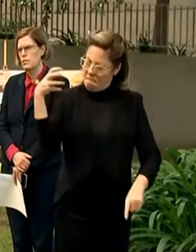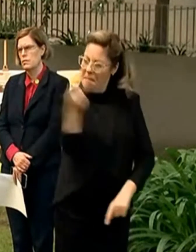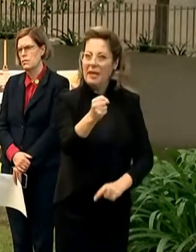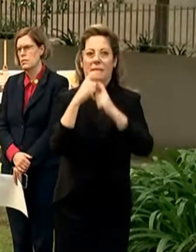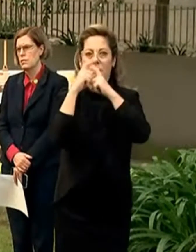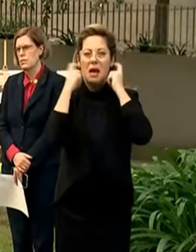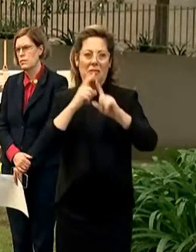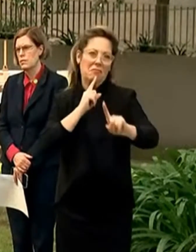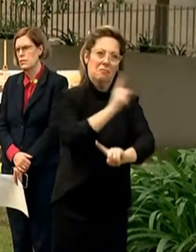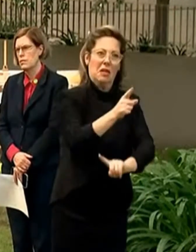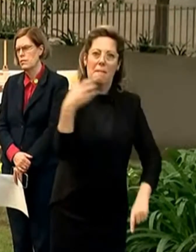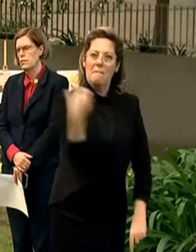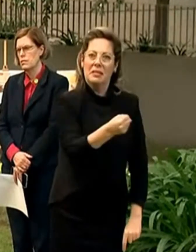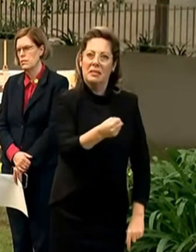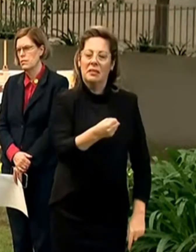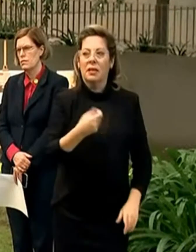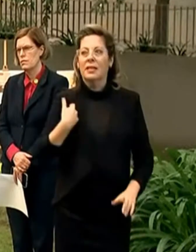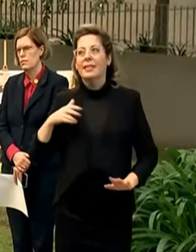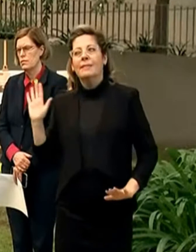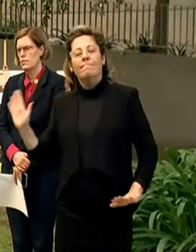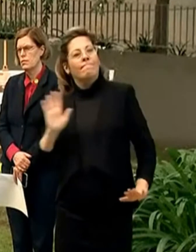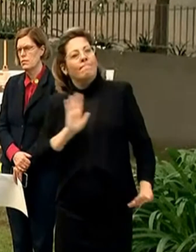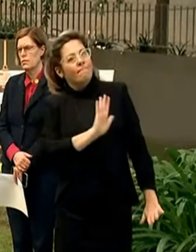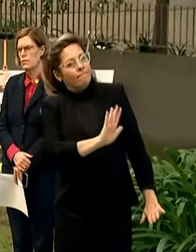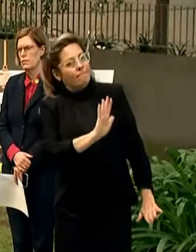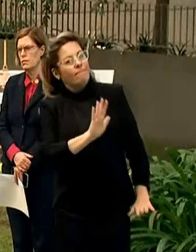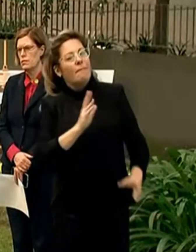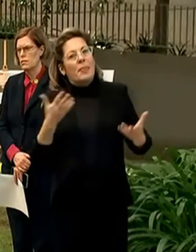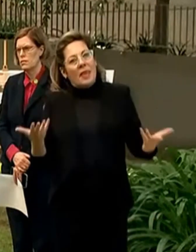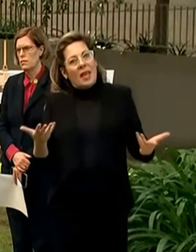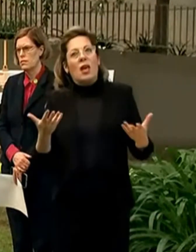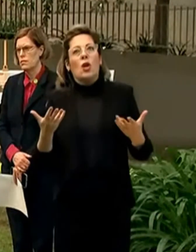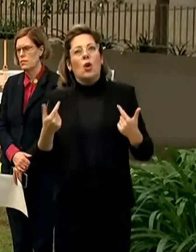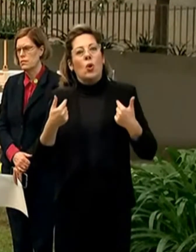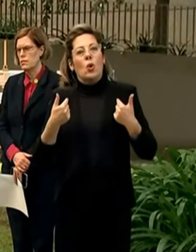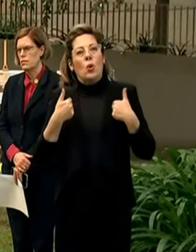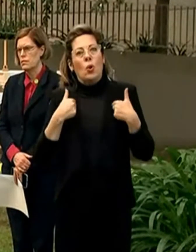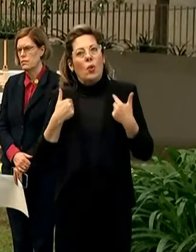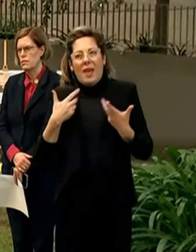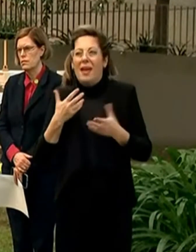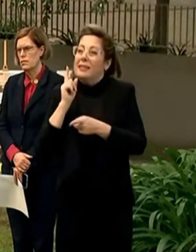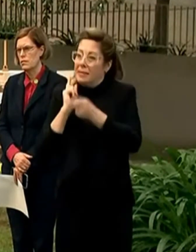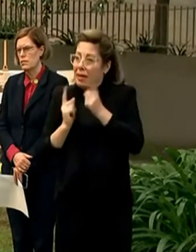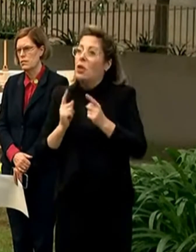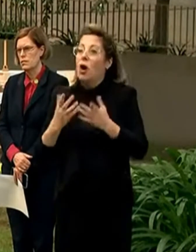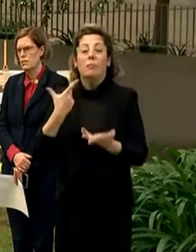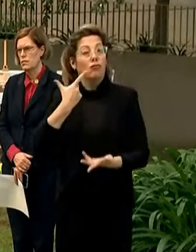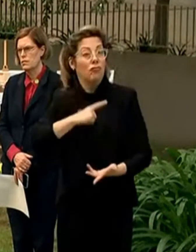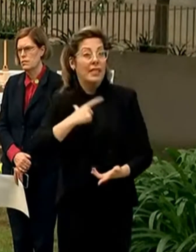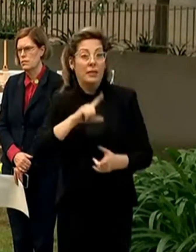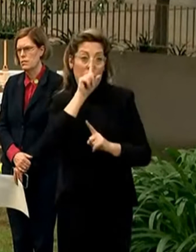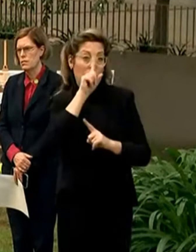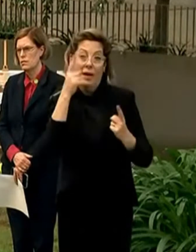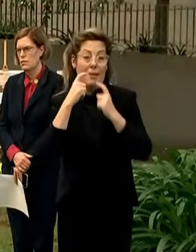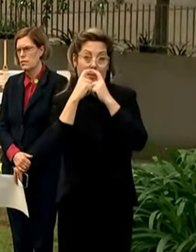Well, because there are always exceptional circumstances, and we have faith in people taking the advice. We have faith